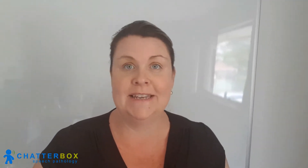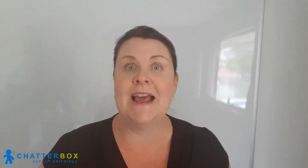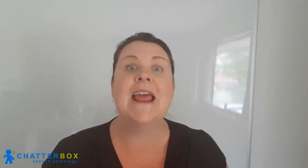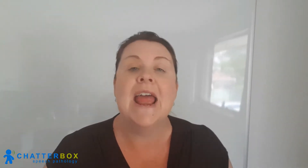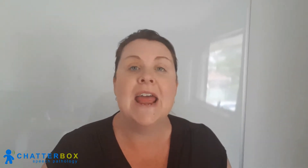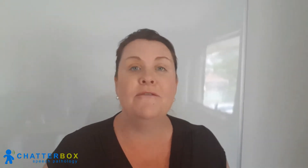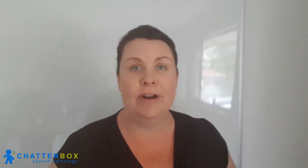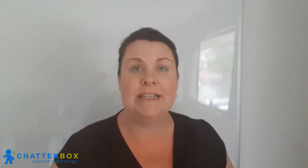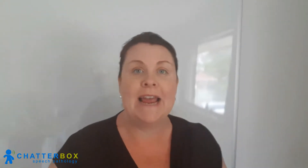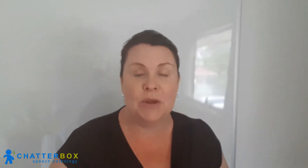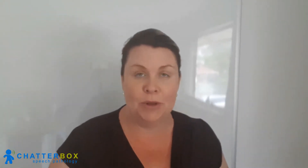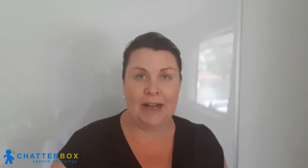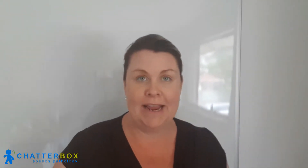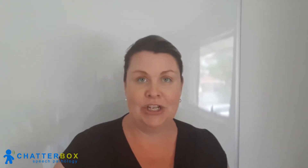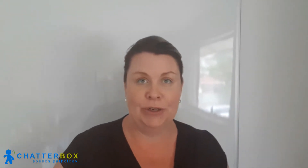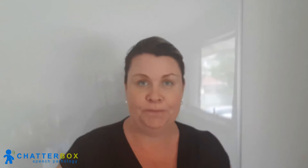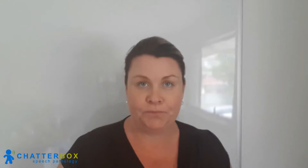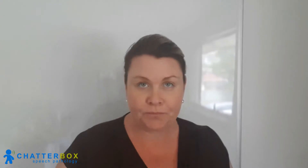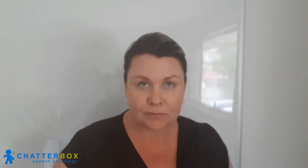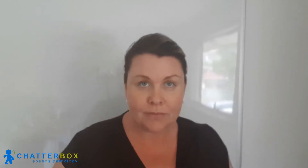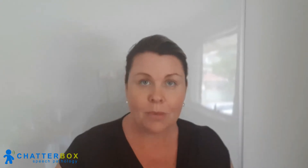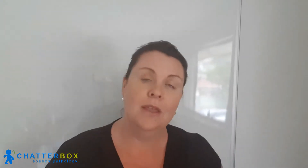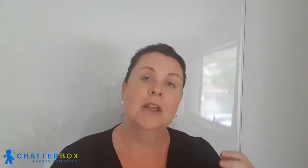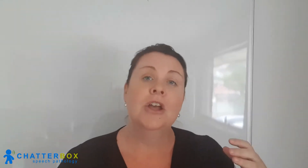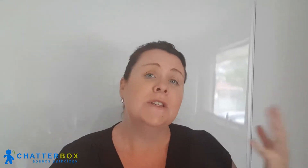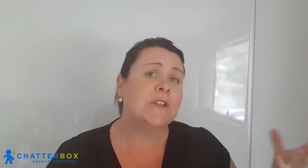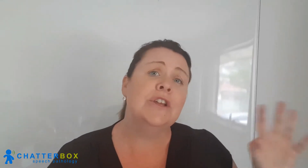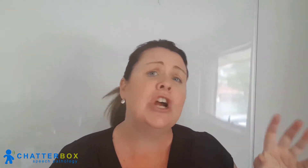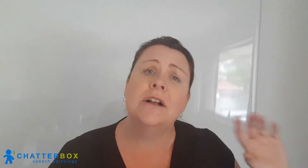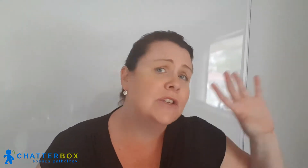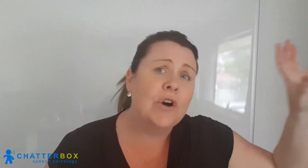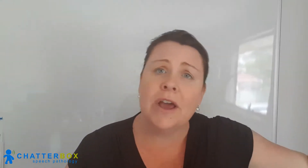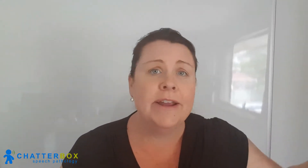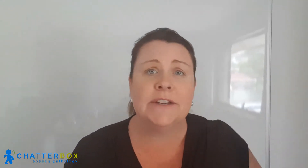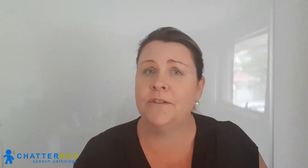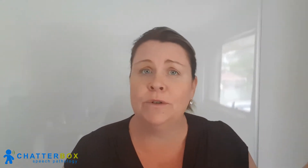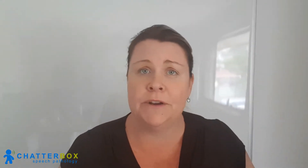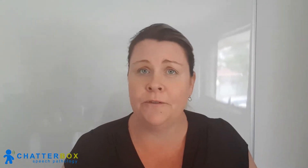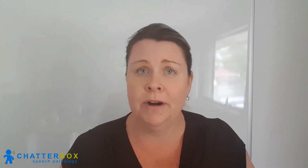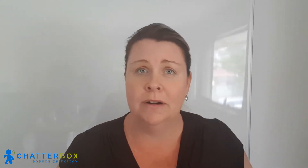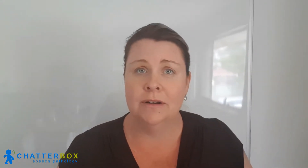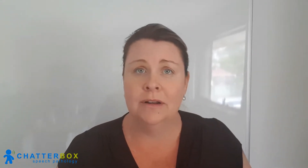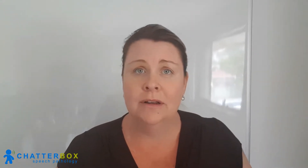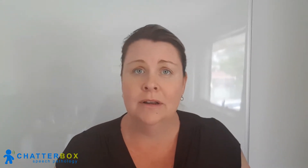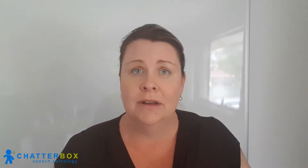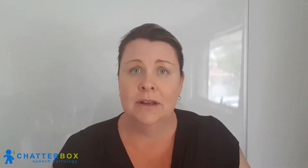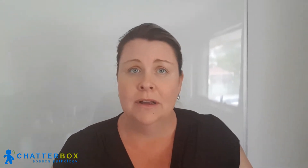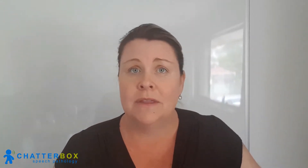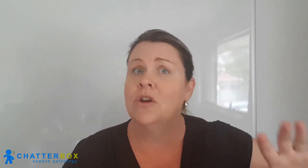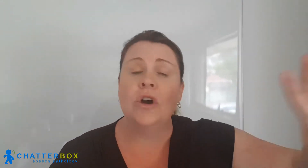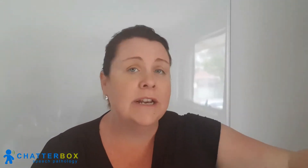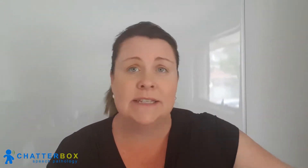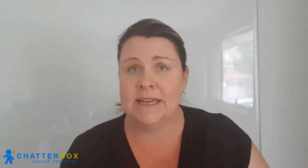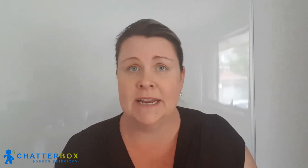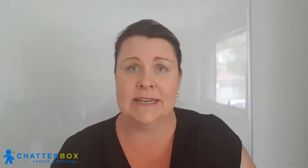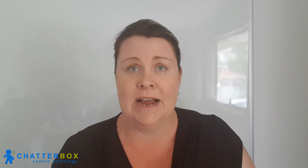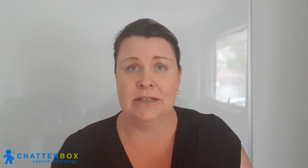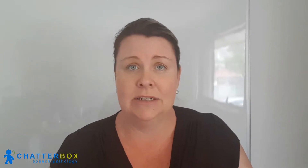in our everyday communication. So your child's not going to feel different. They're not going to stand out,